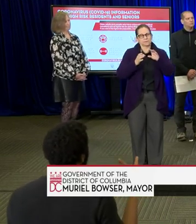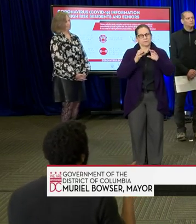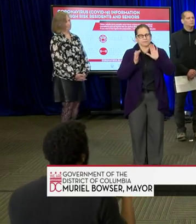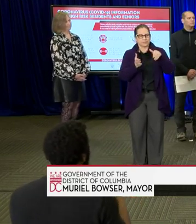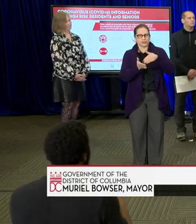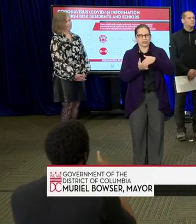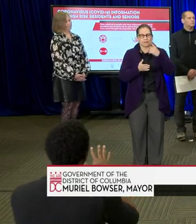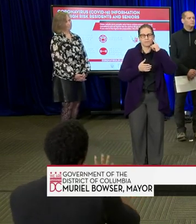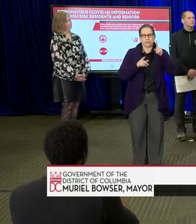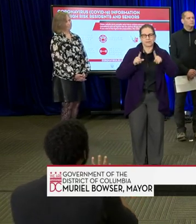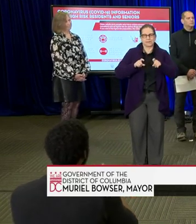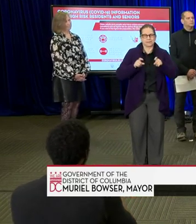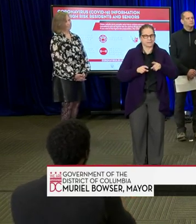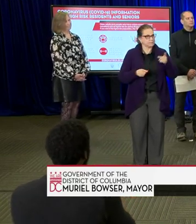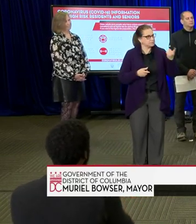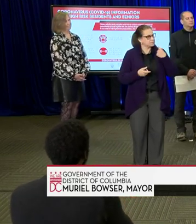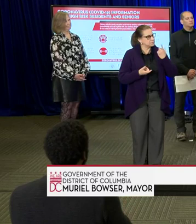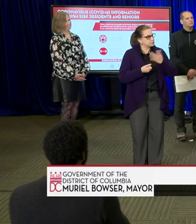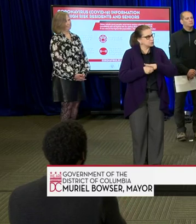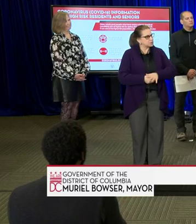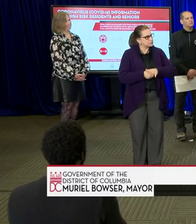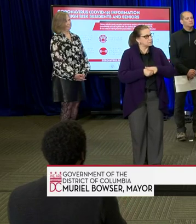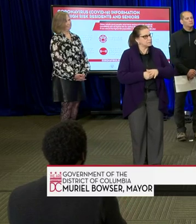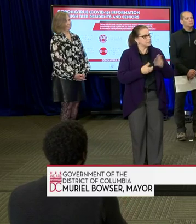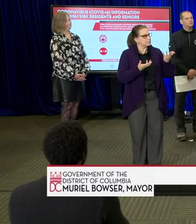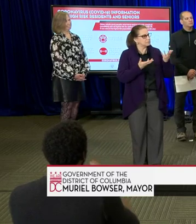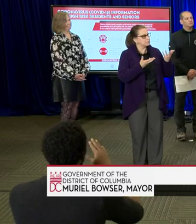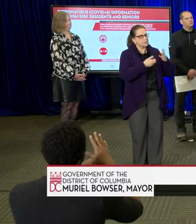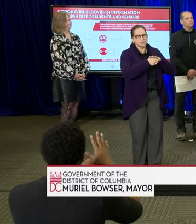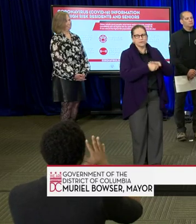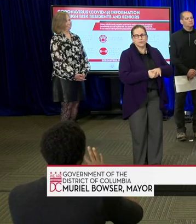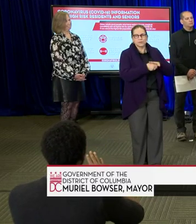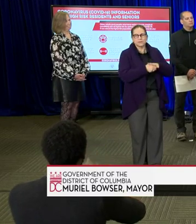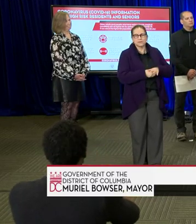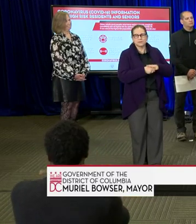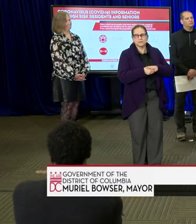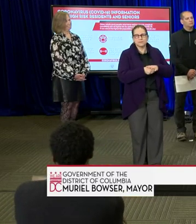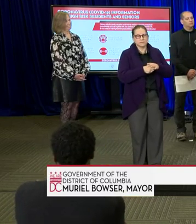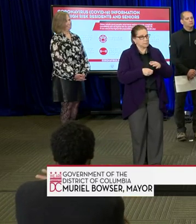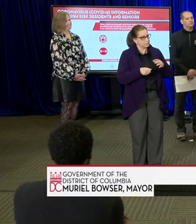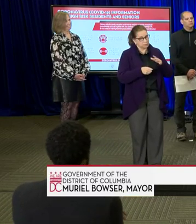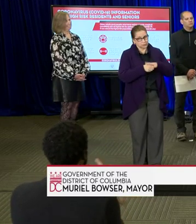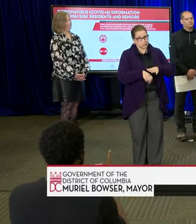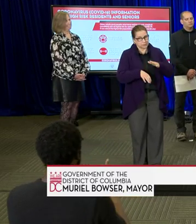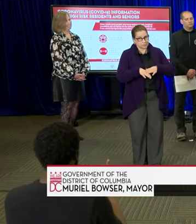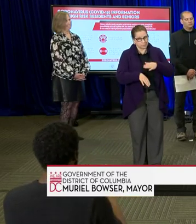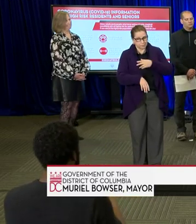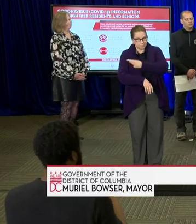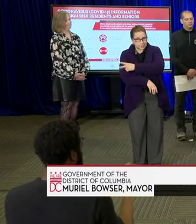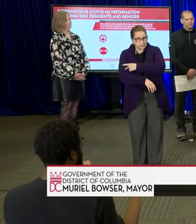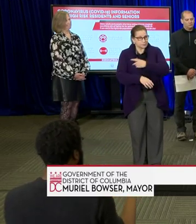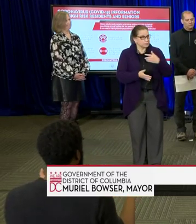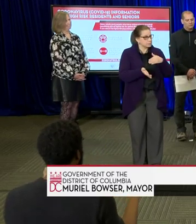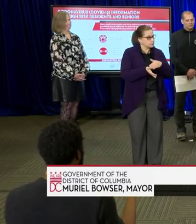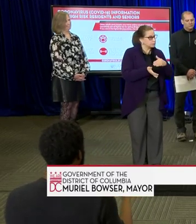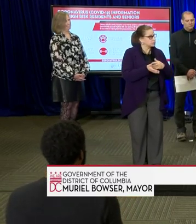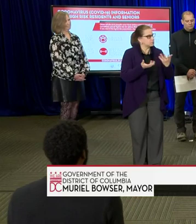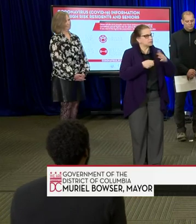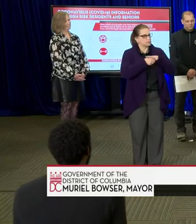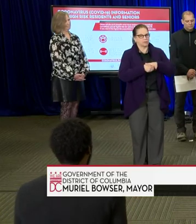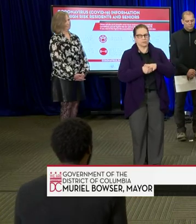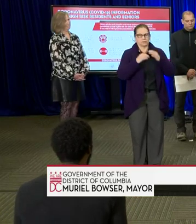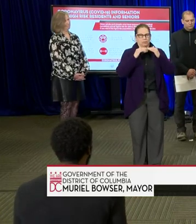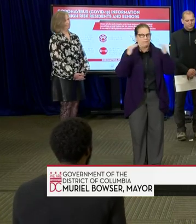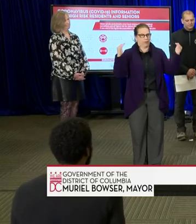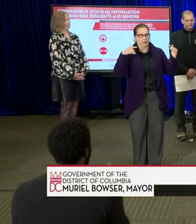on just the personal interaction between patient, caregivers, and patients. Well, I certainly will turn to Dr.